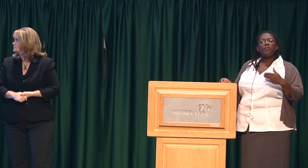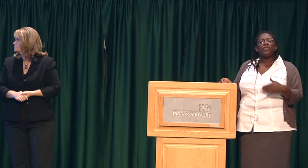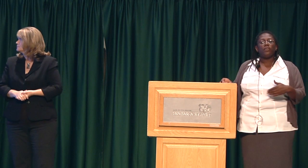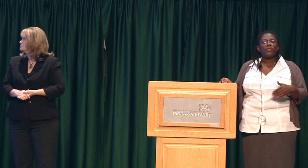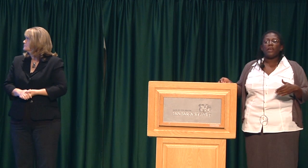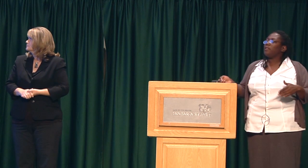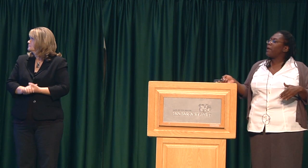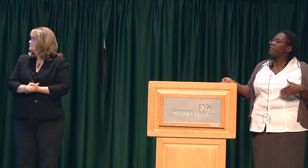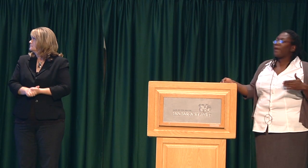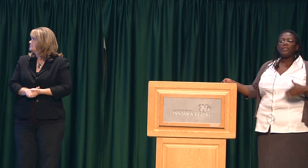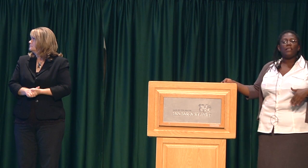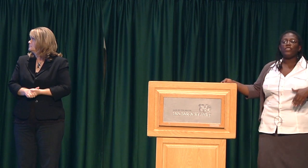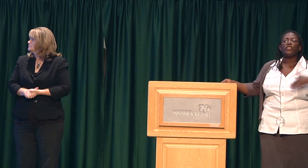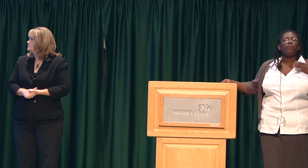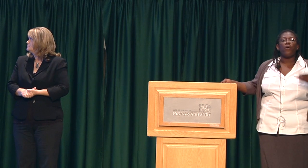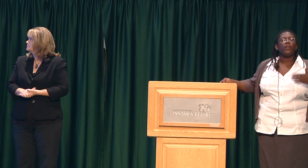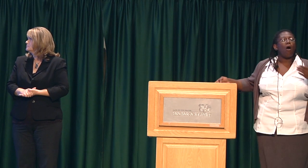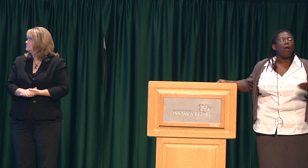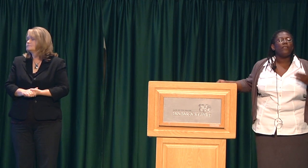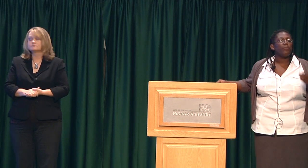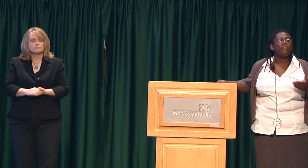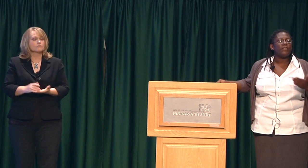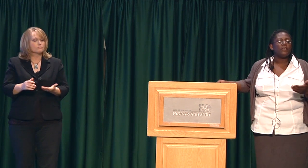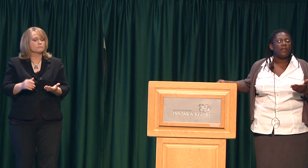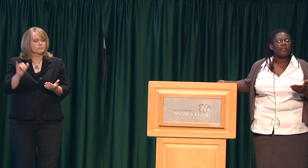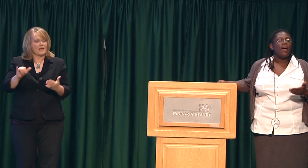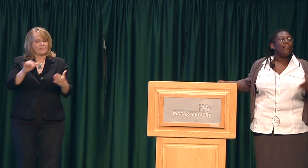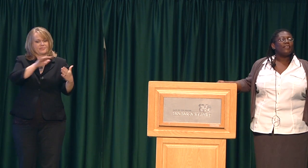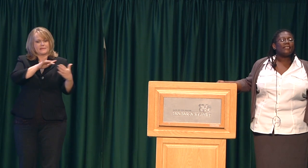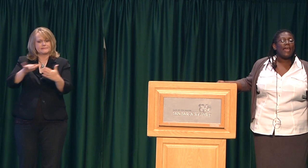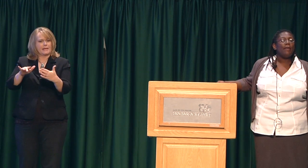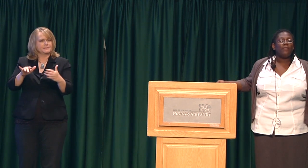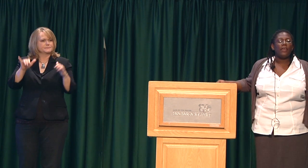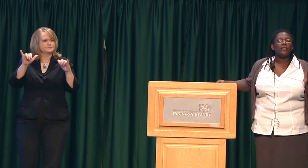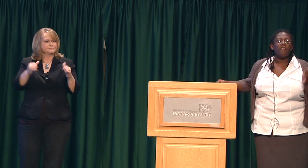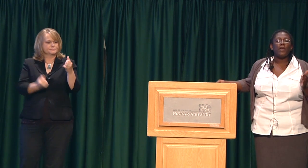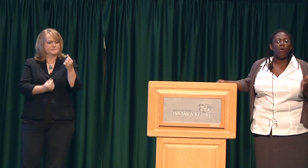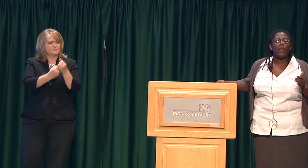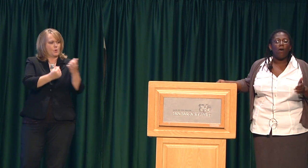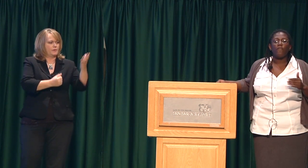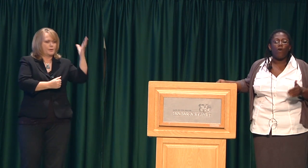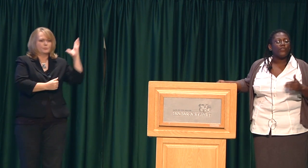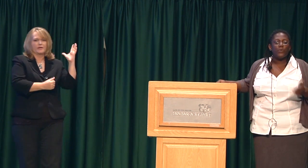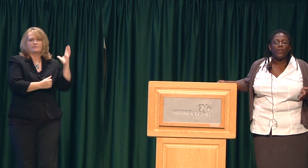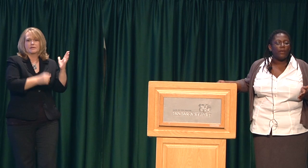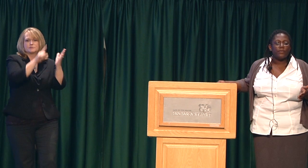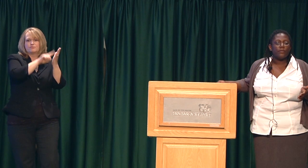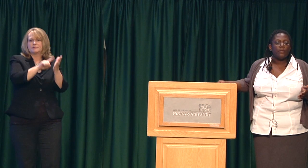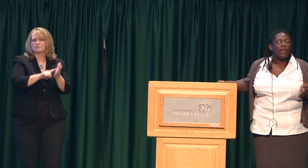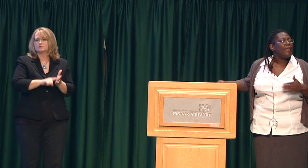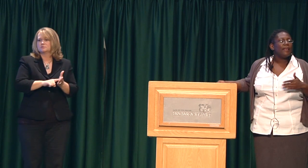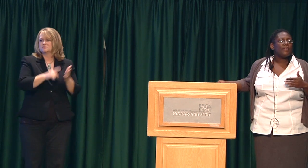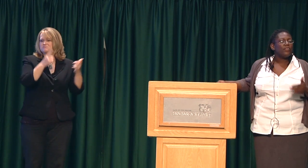So this particular study basically just supported all of the previous studies. The same things have been going on for over 20